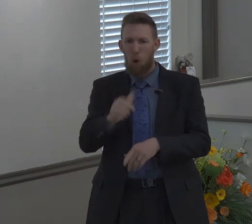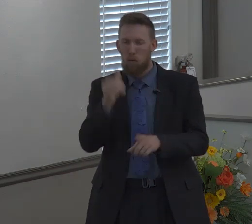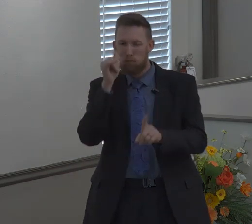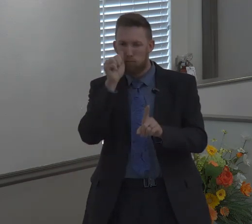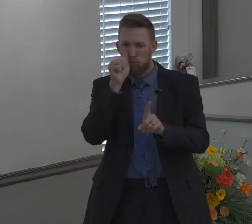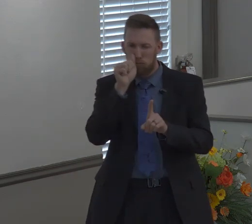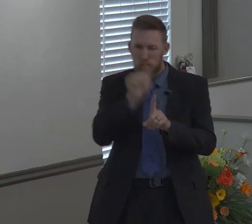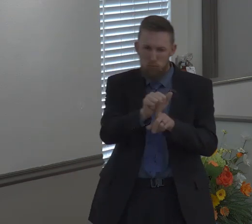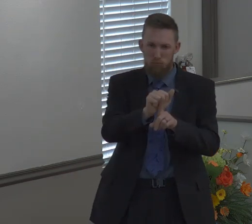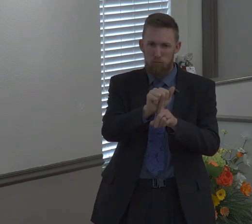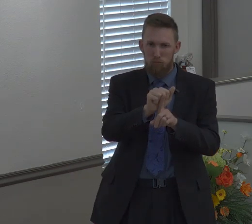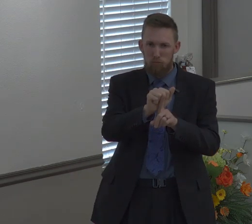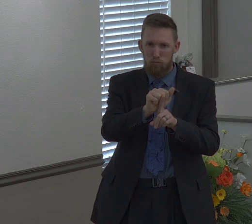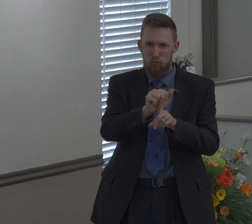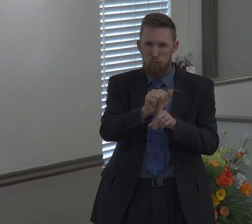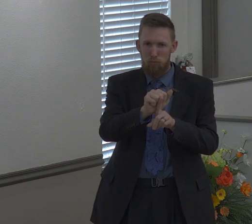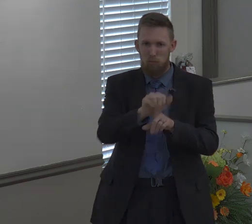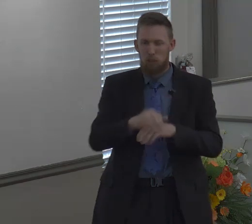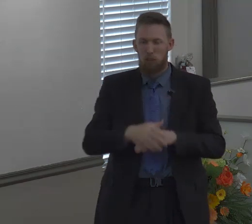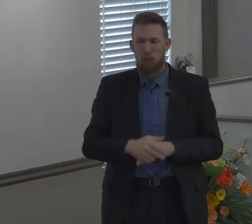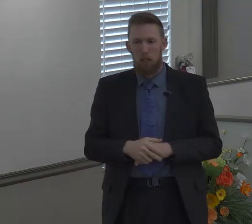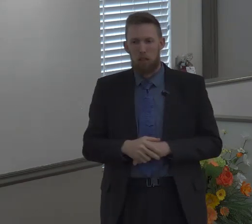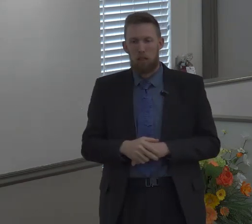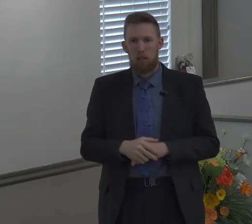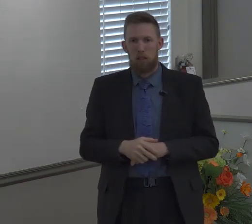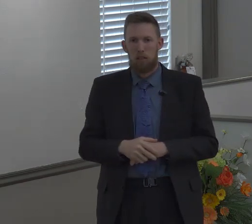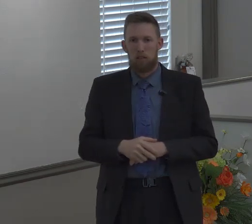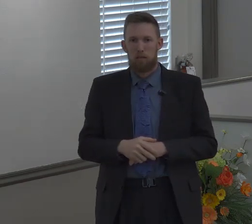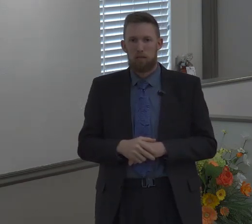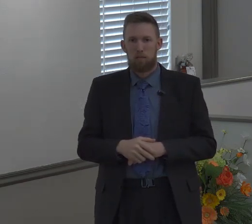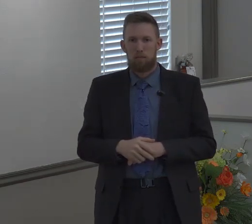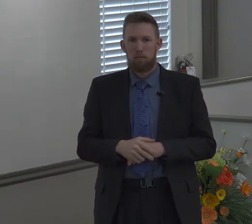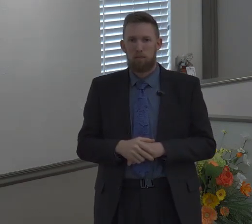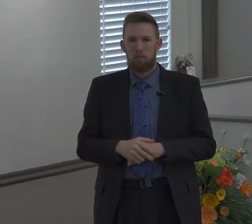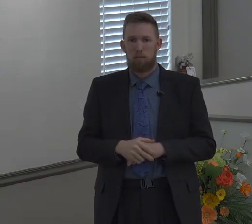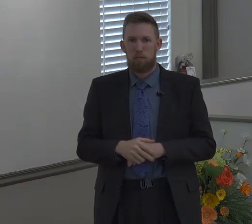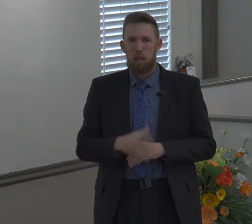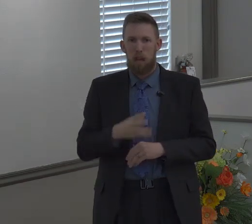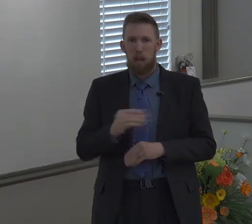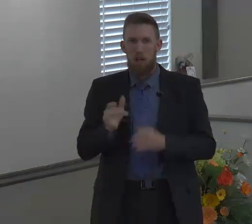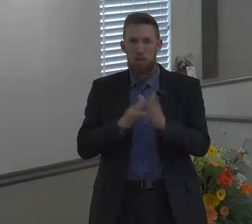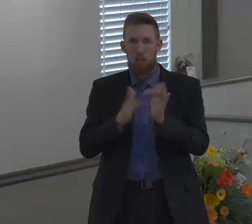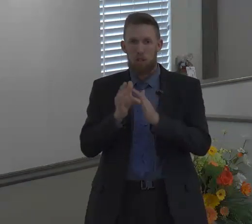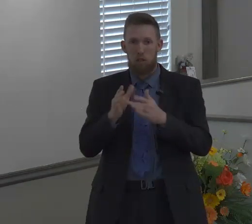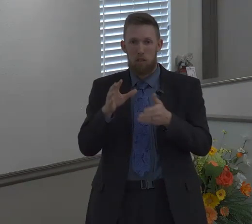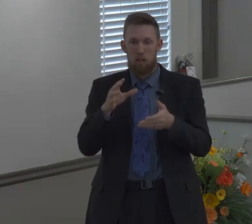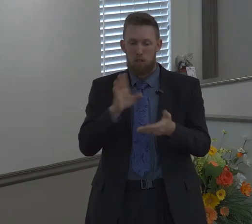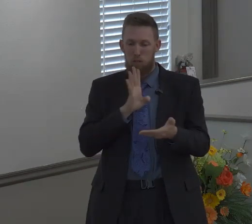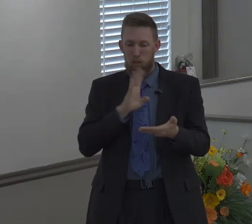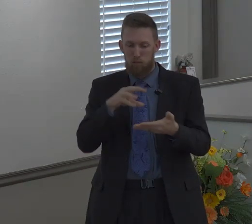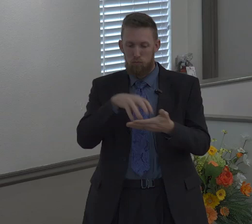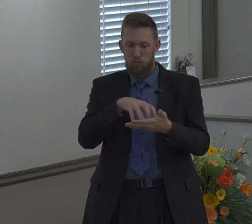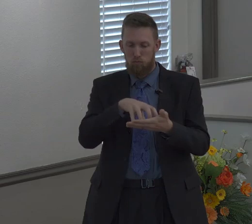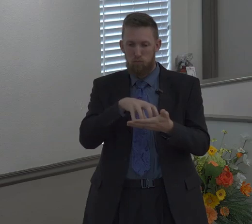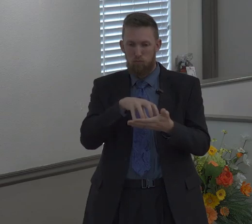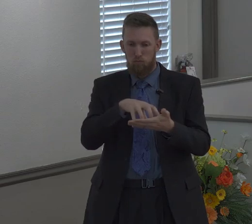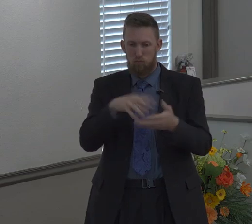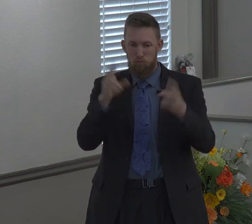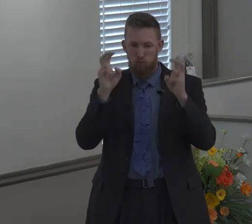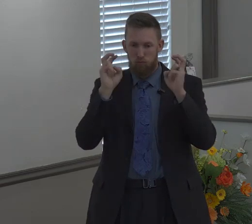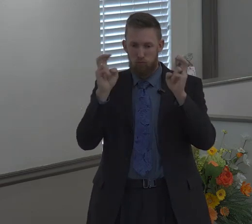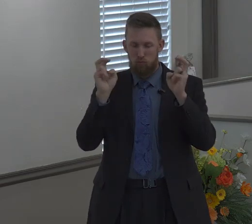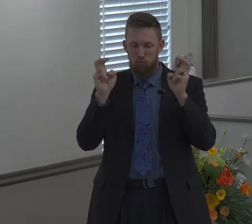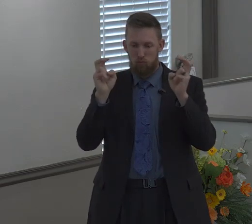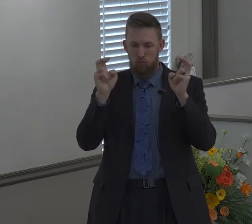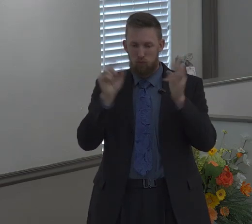be deceived. Do not be deceived. Matthew chapter 24, Jesus is speaking. He